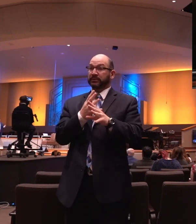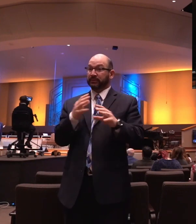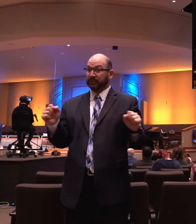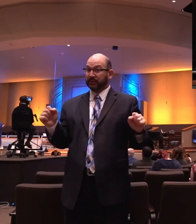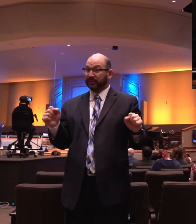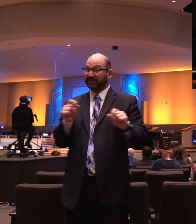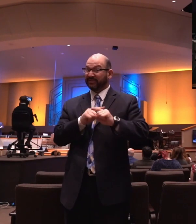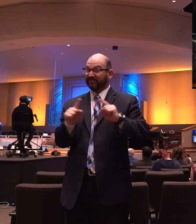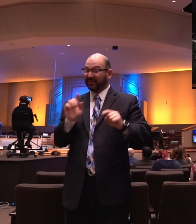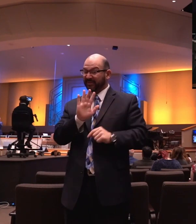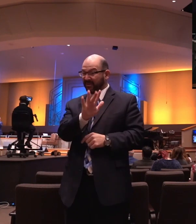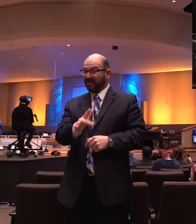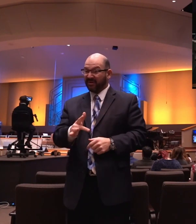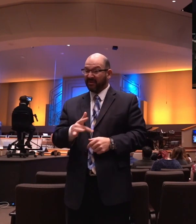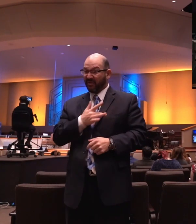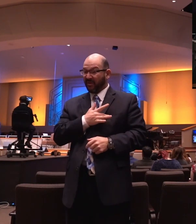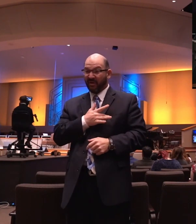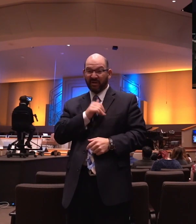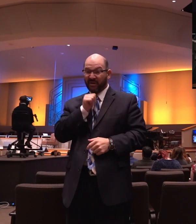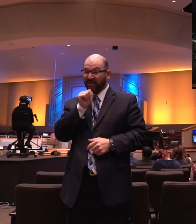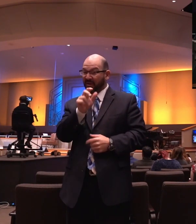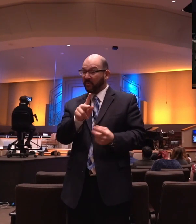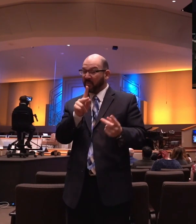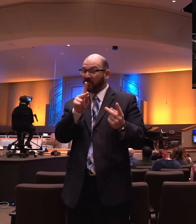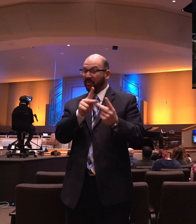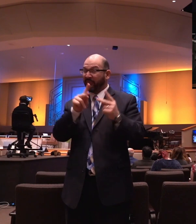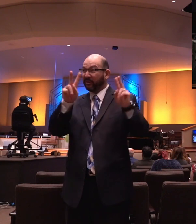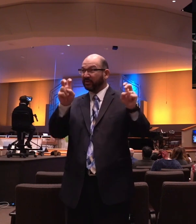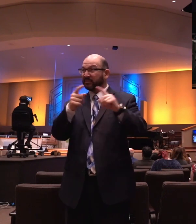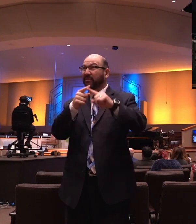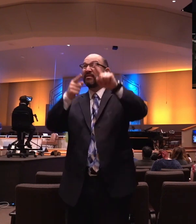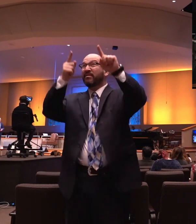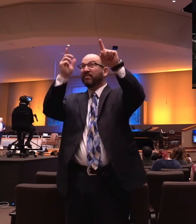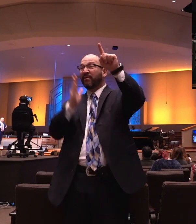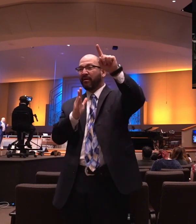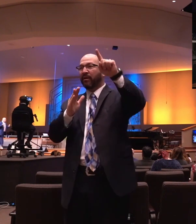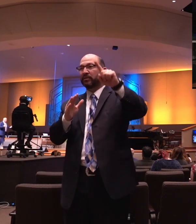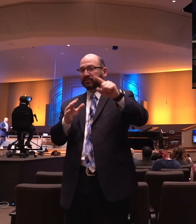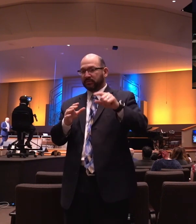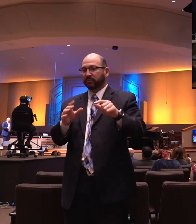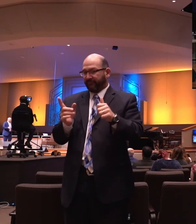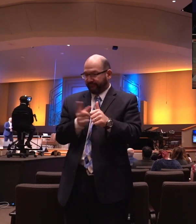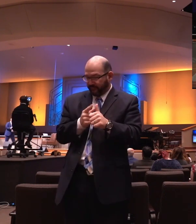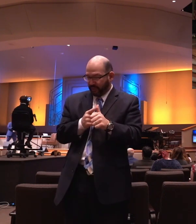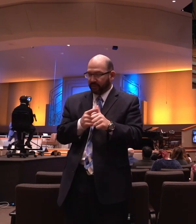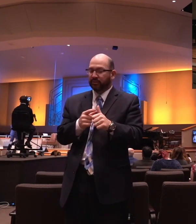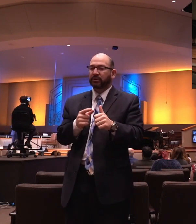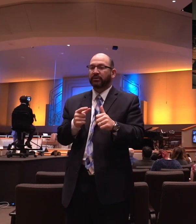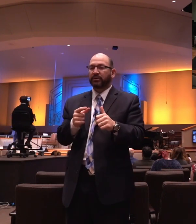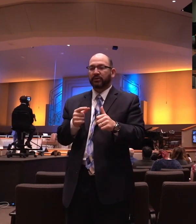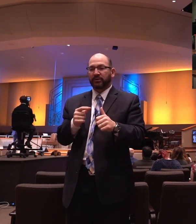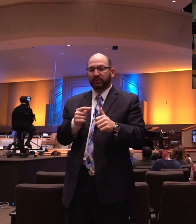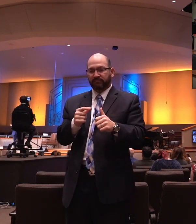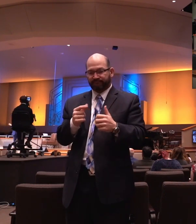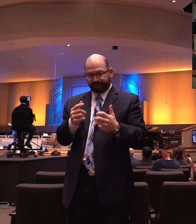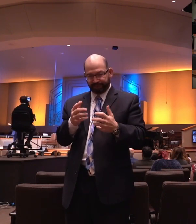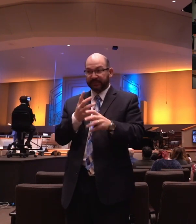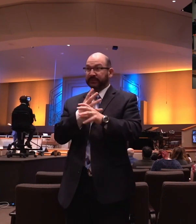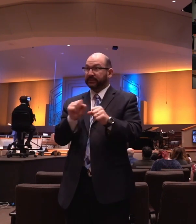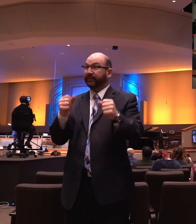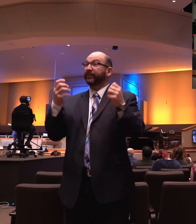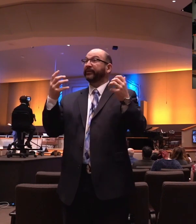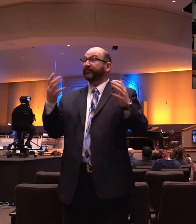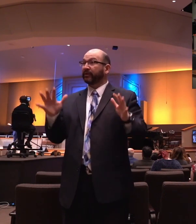wouldn't say have a heart that's perfect toward God. So there's more to that. There's that surrender, that willingness to say, Lord,